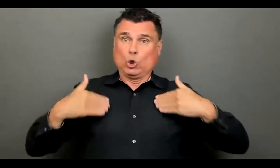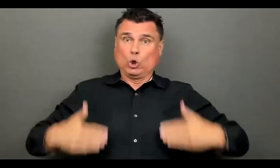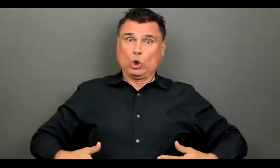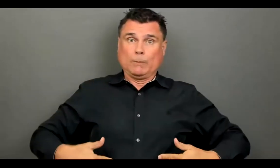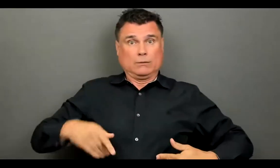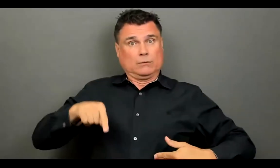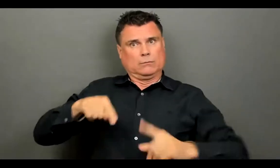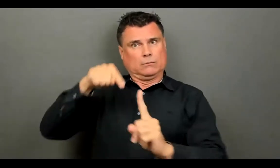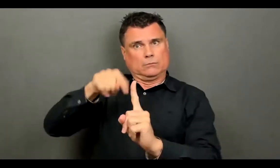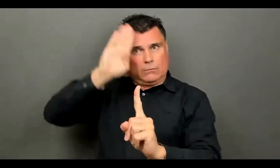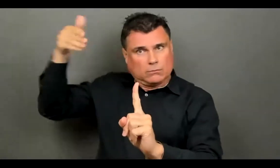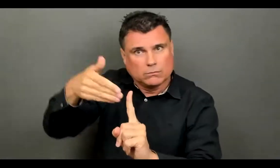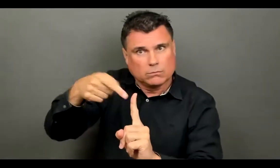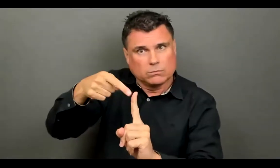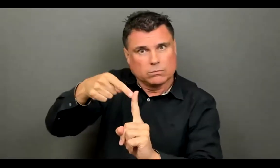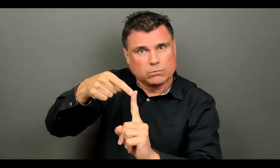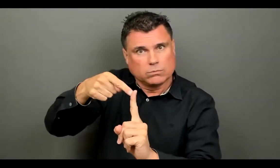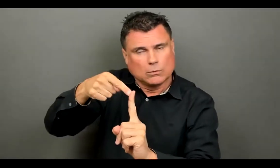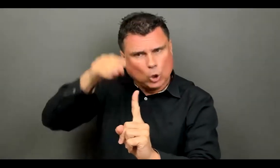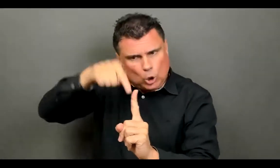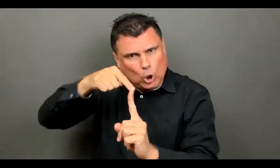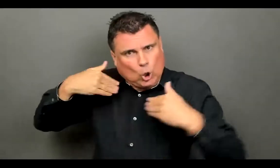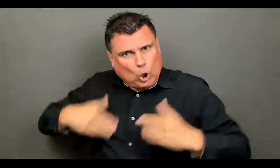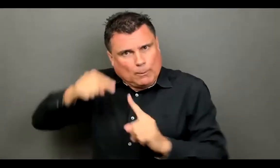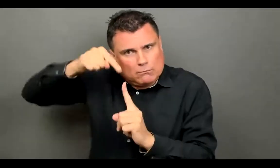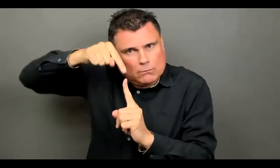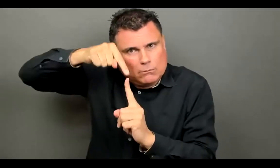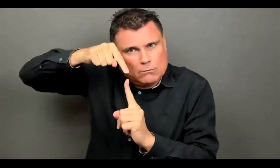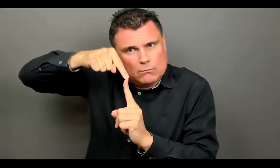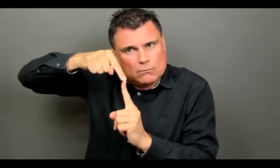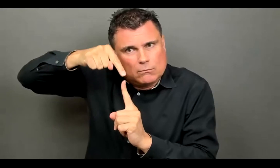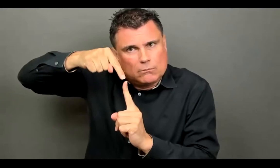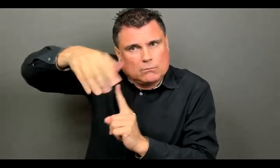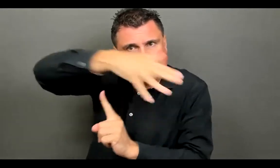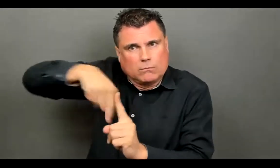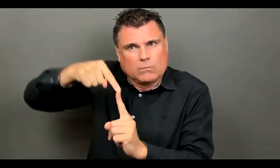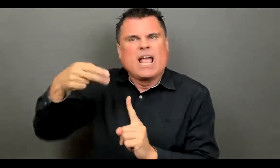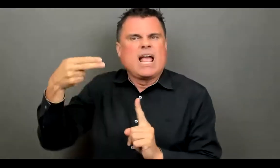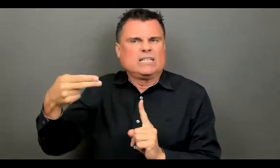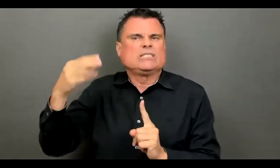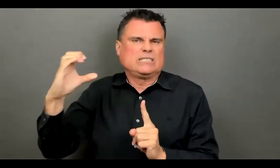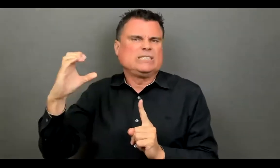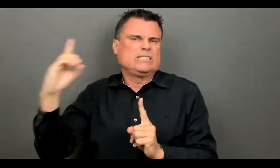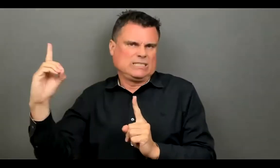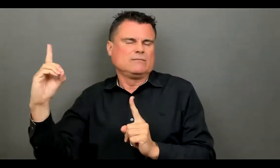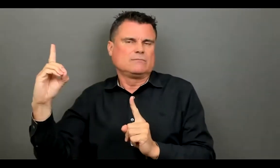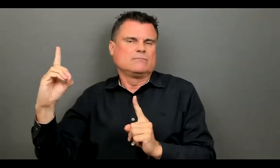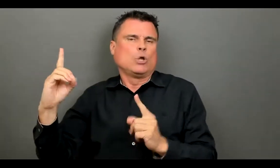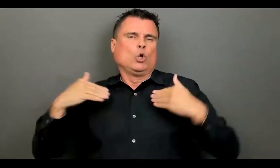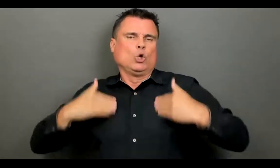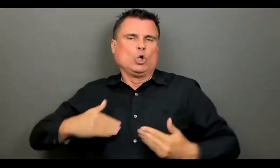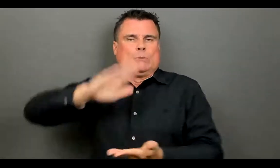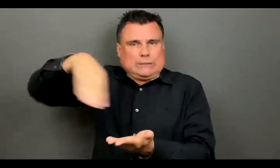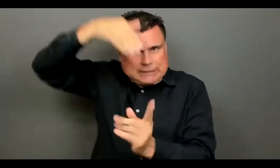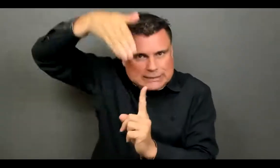HCD, approaches to address this challenge by co-creating mobile-enabled services with users at the center of the